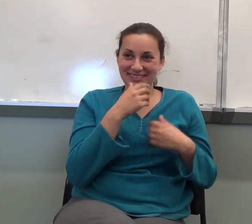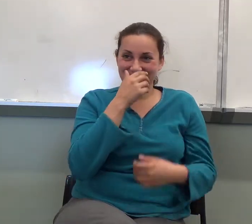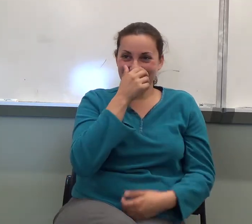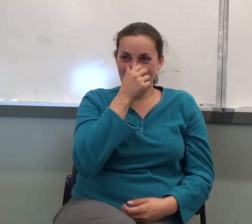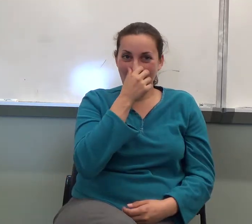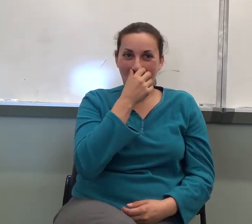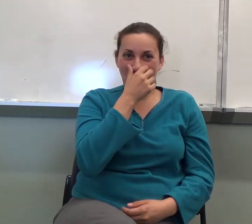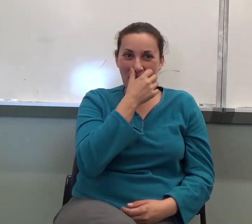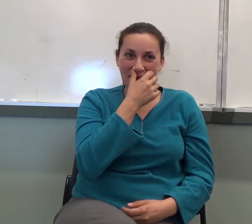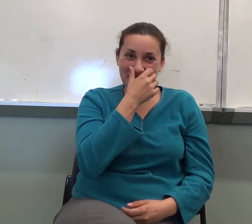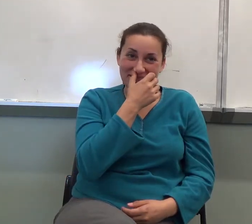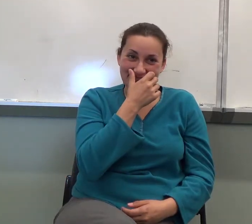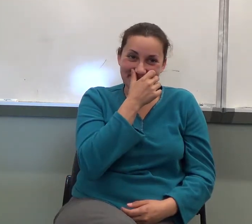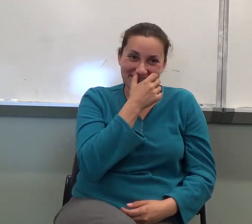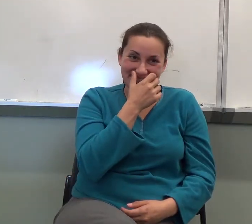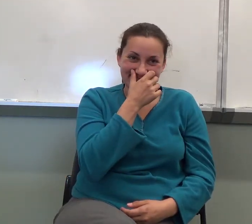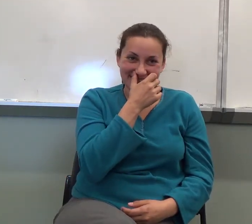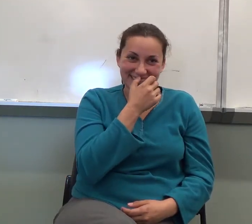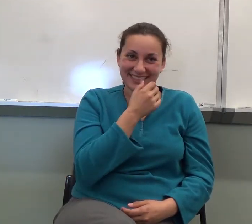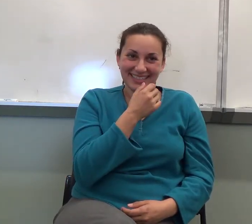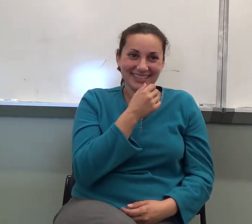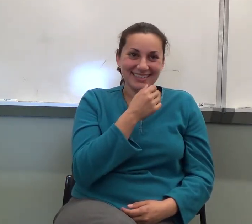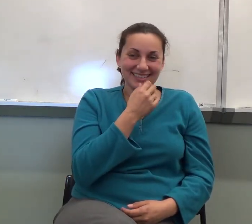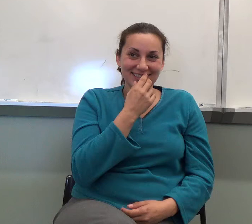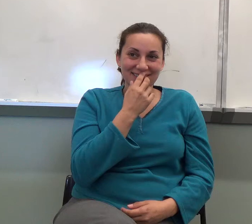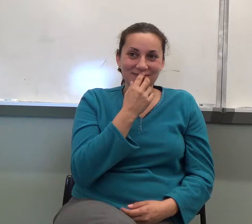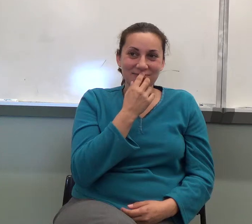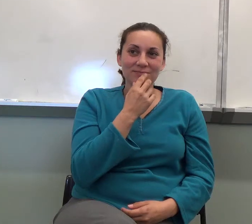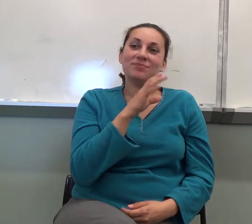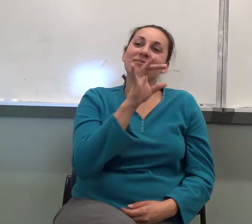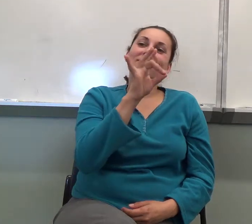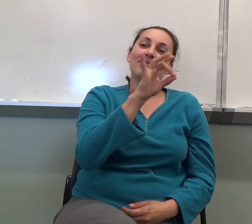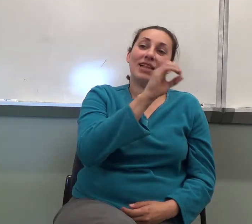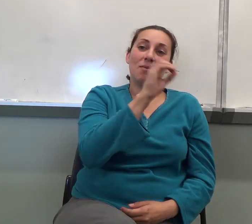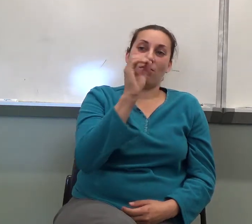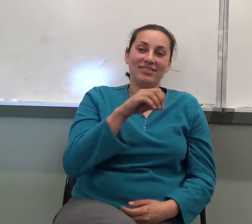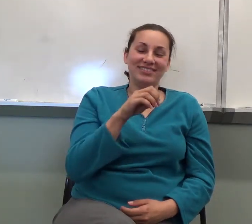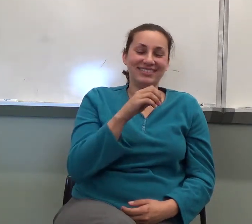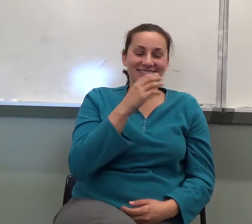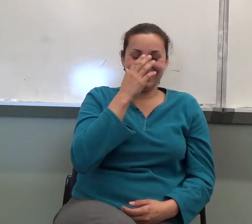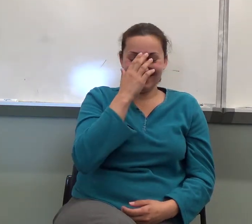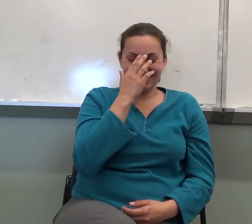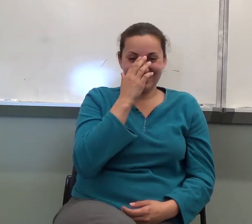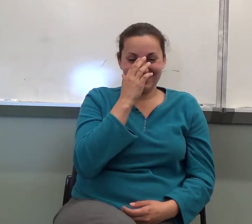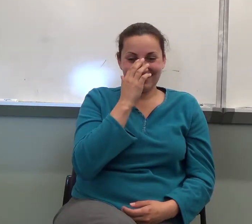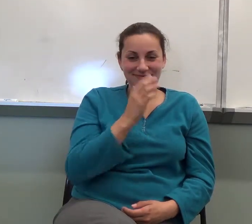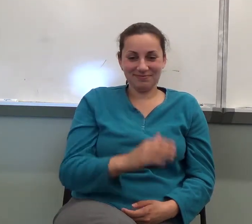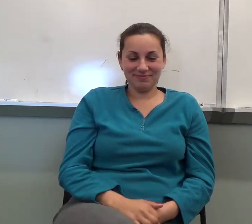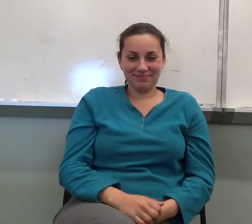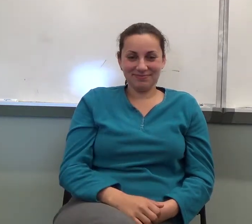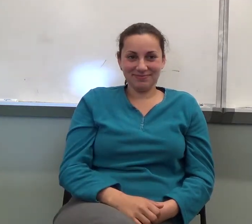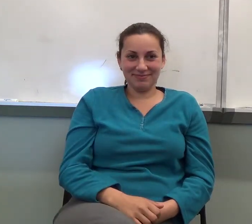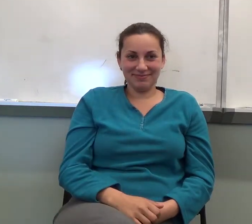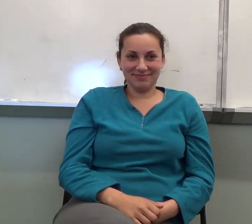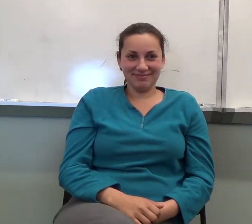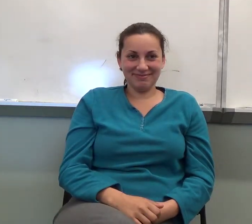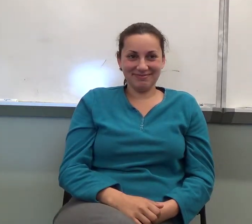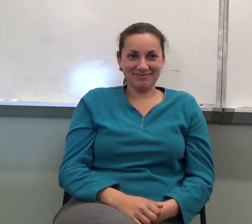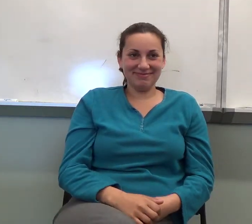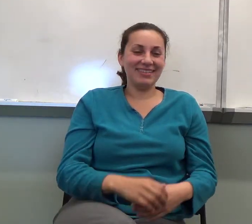8%, 3 years. It's simple interest, so we use this formula. The interest he's going to have to pay back is